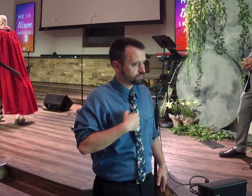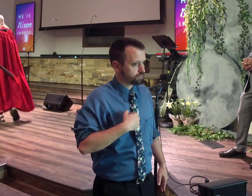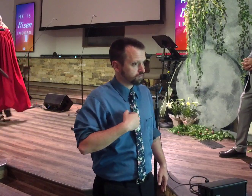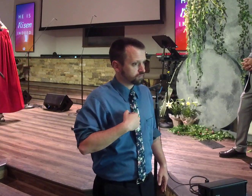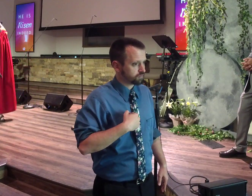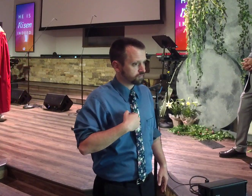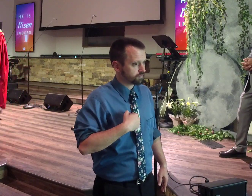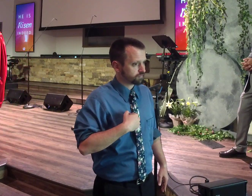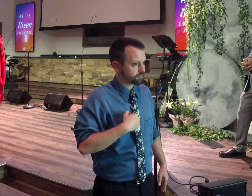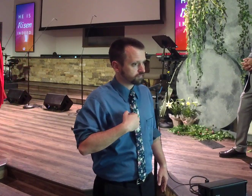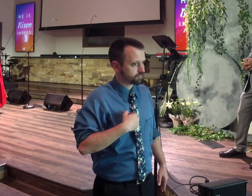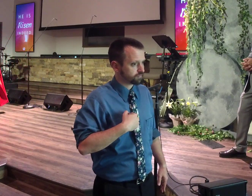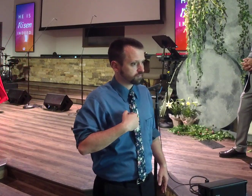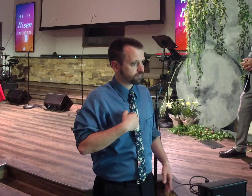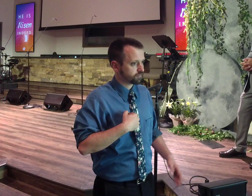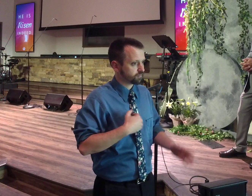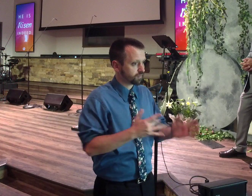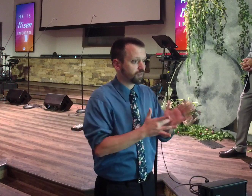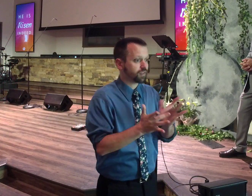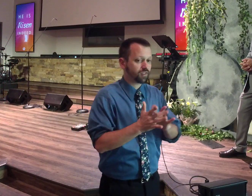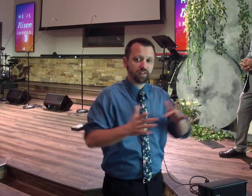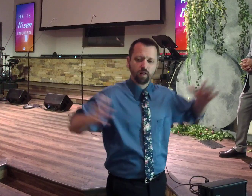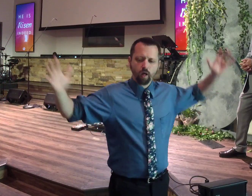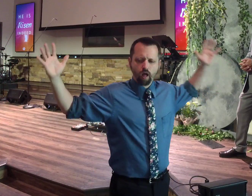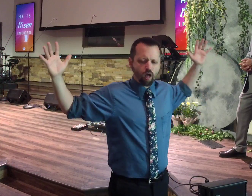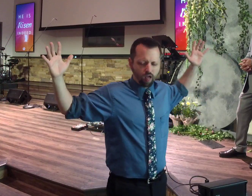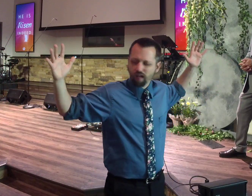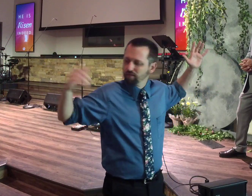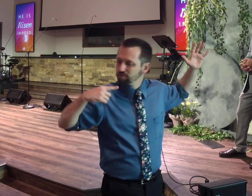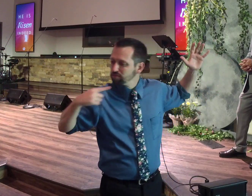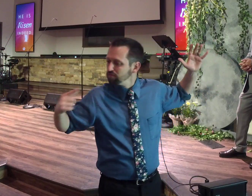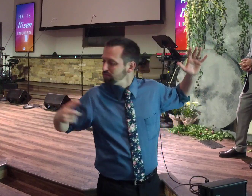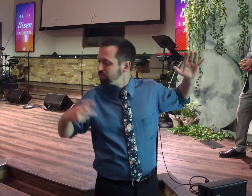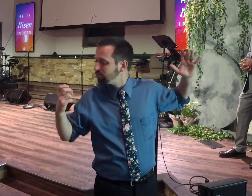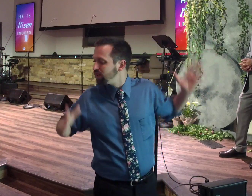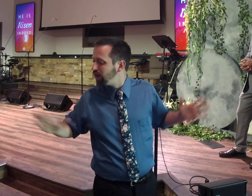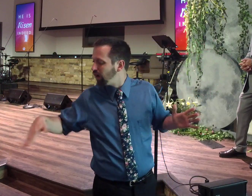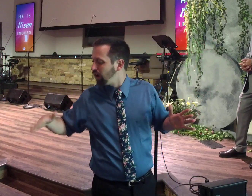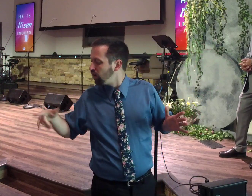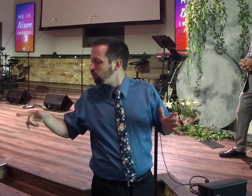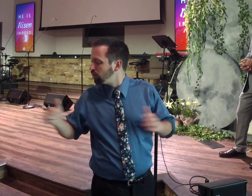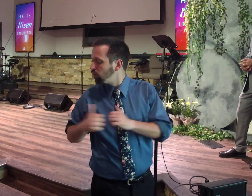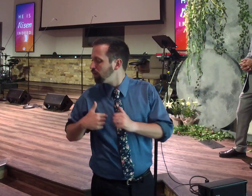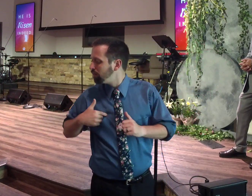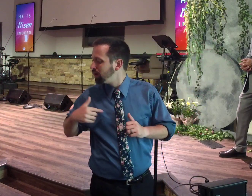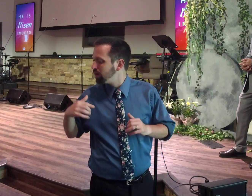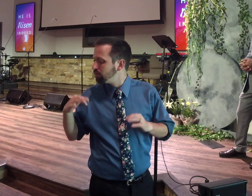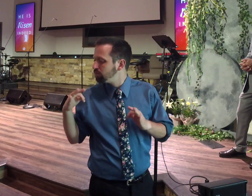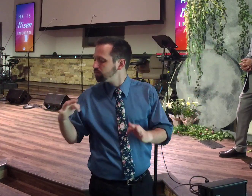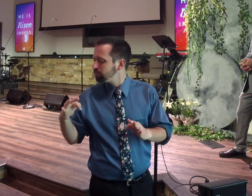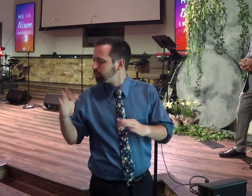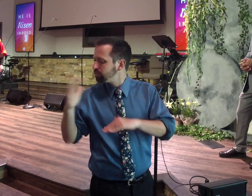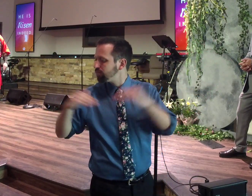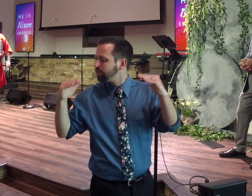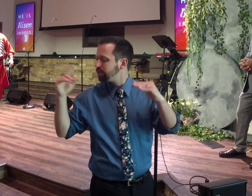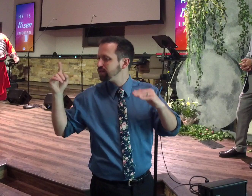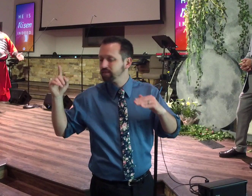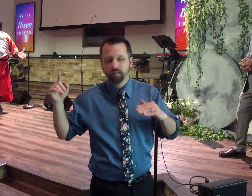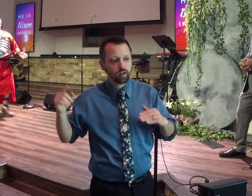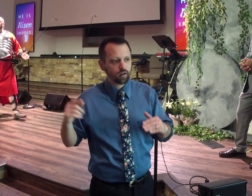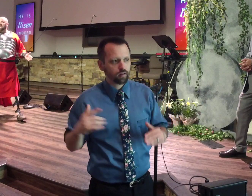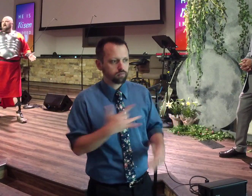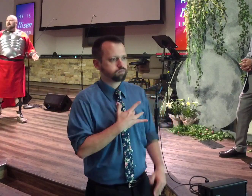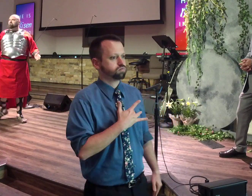When Jesus told the thief on the cross next to him that he would be with him in paradise, it penetrated my soul.